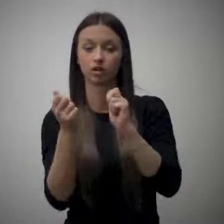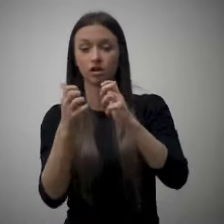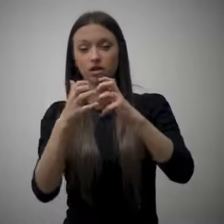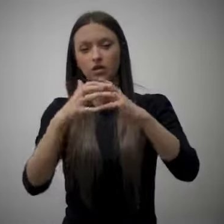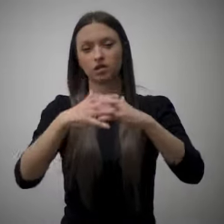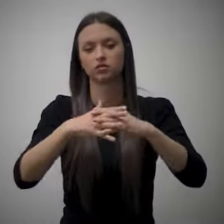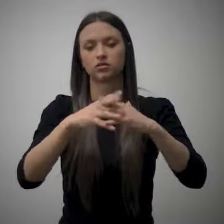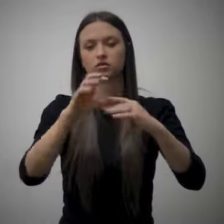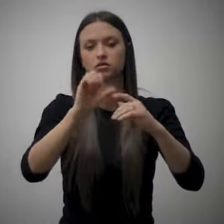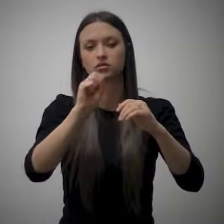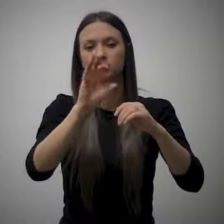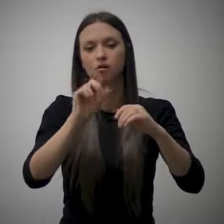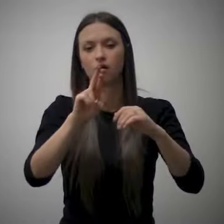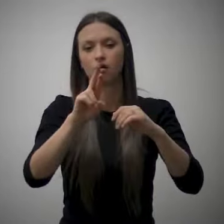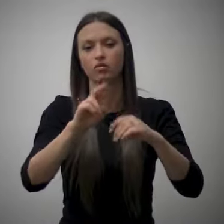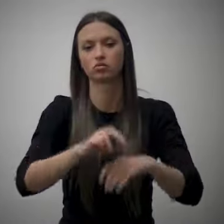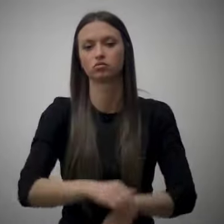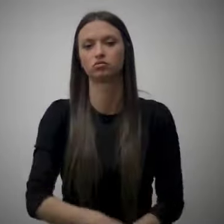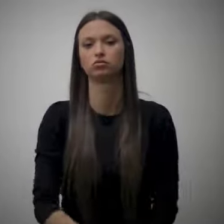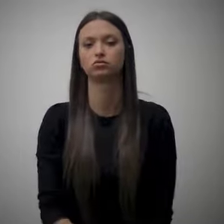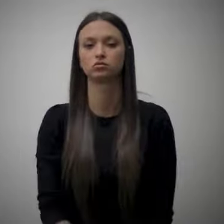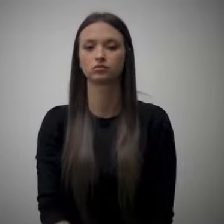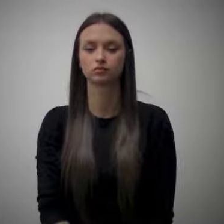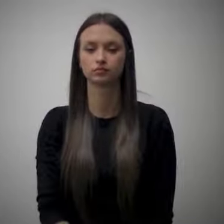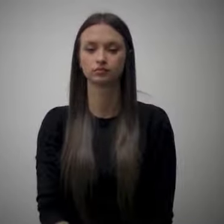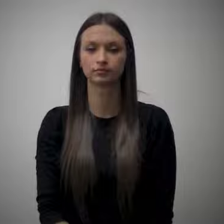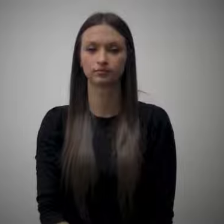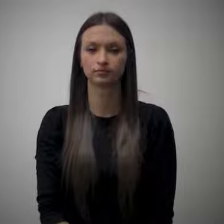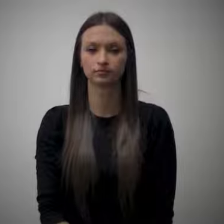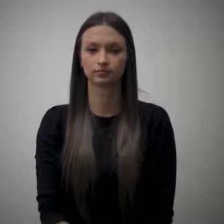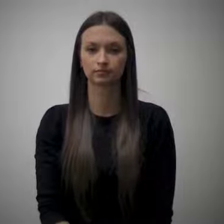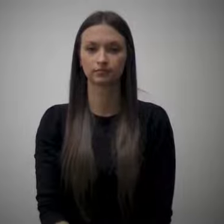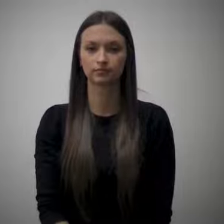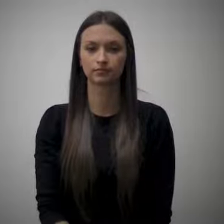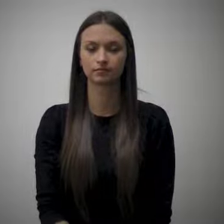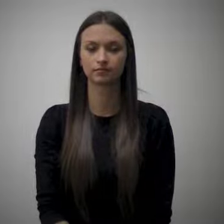move and then naturally scar and heal when you are at rest.